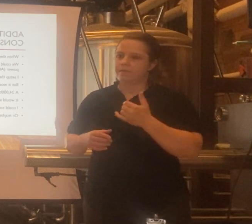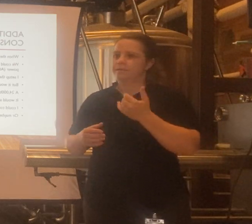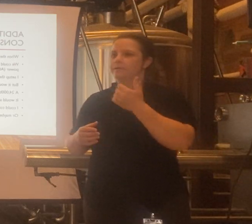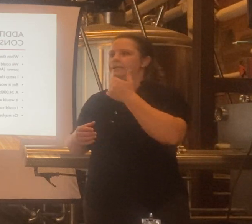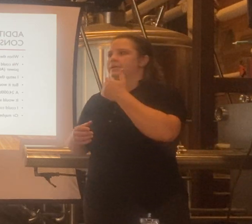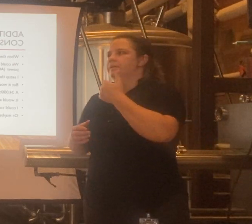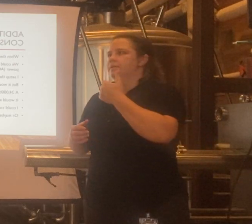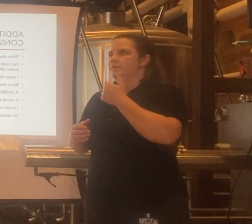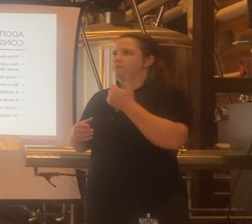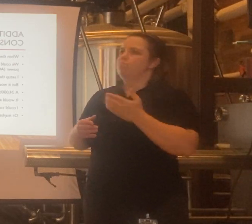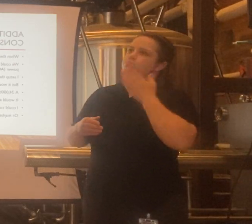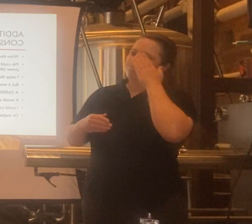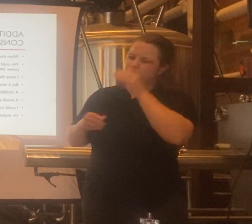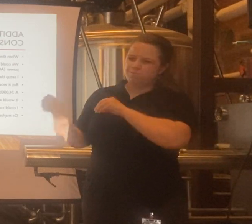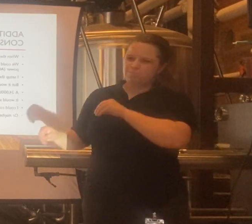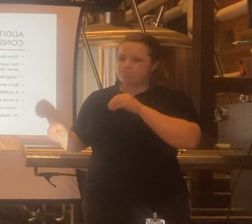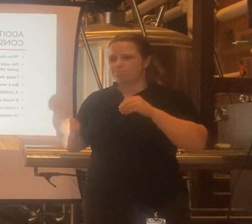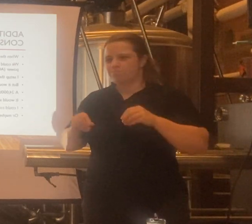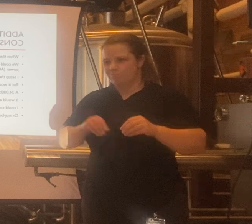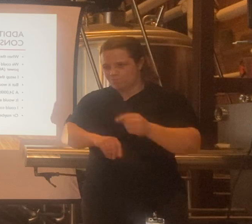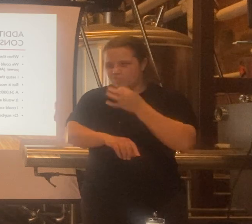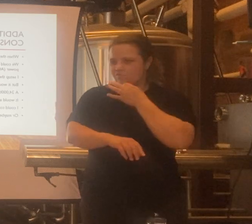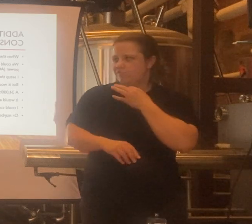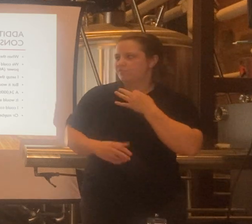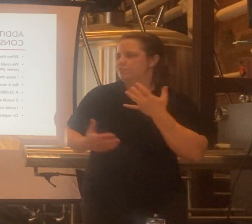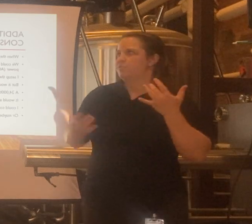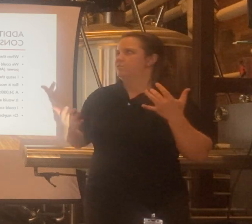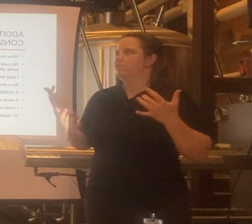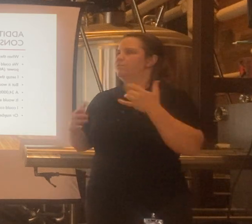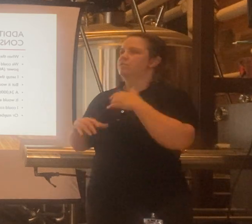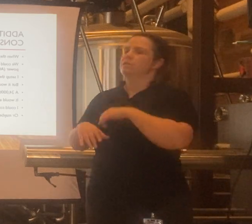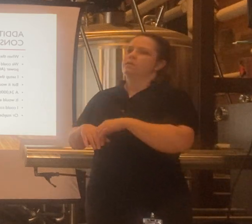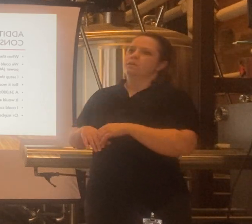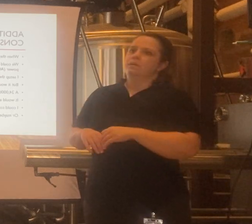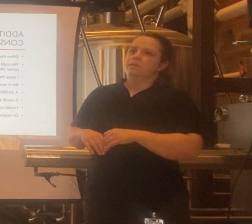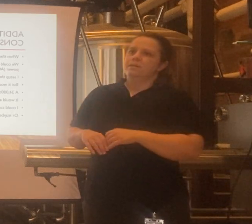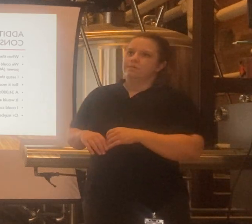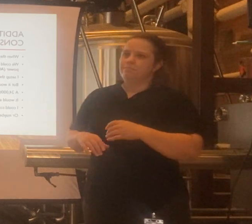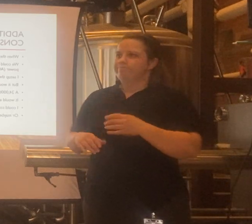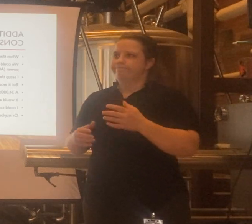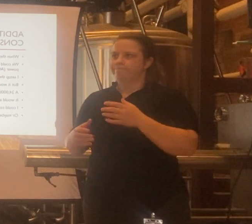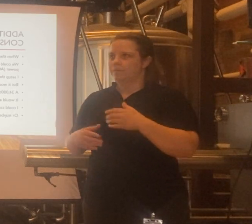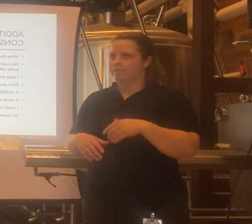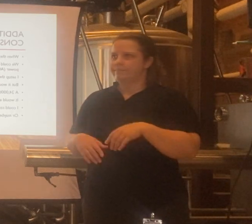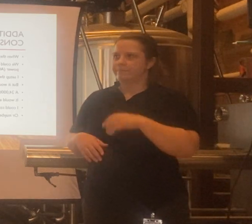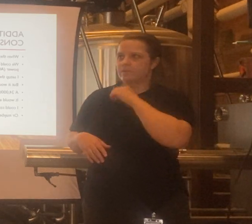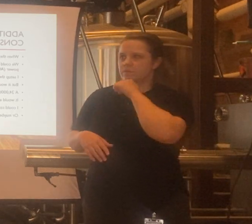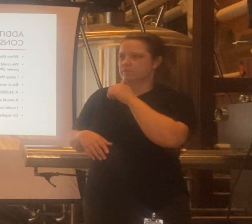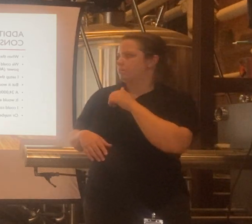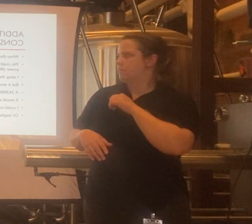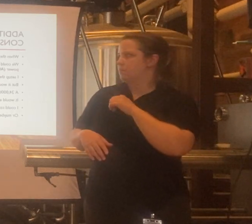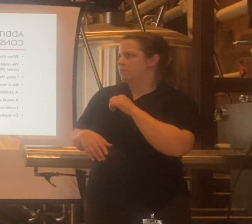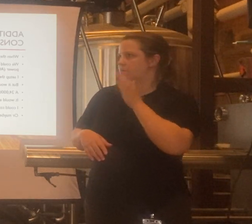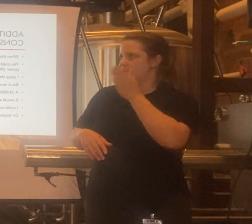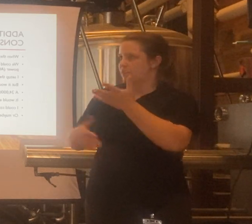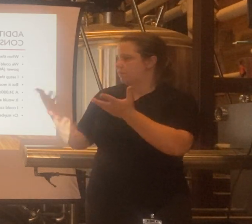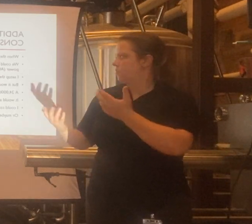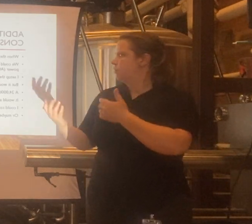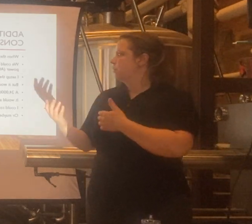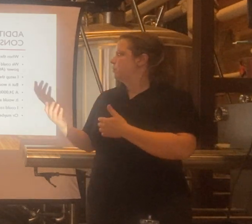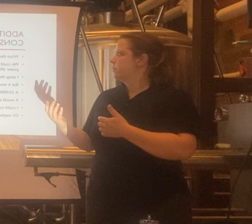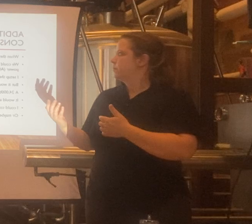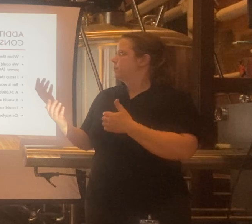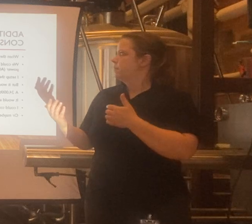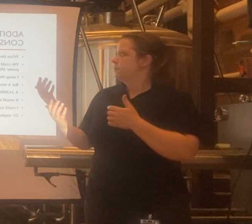version of this. This one does about 400 to 600 square feet, depending on how good. Our office space has 8-foot ceilings, so it could easily